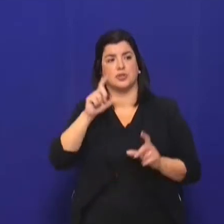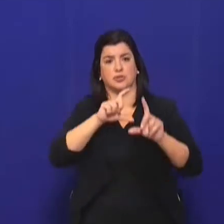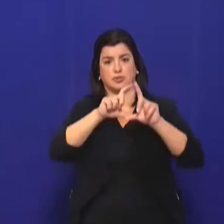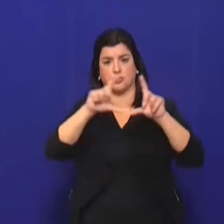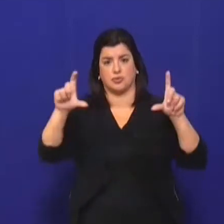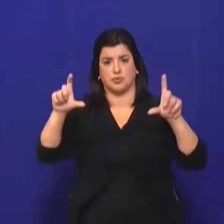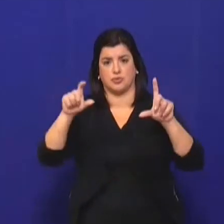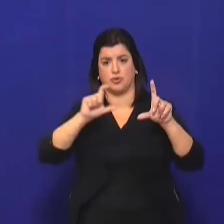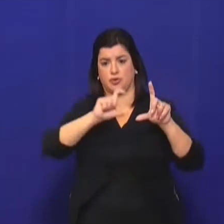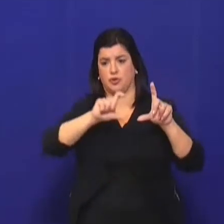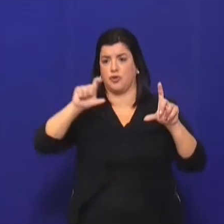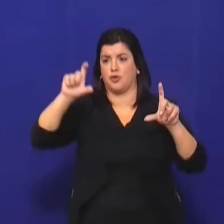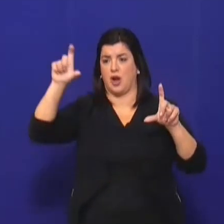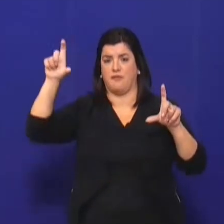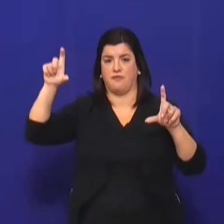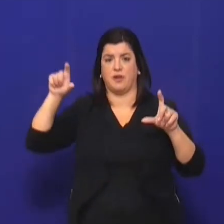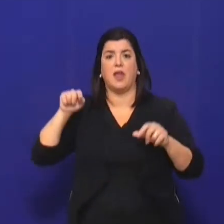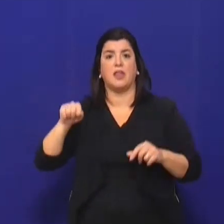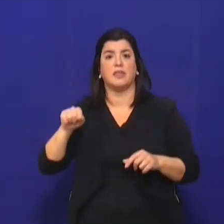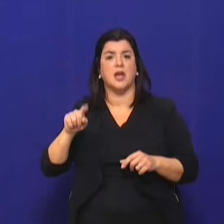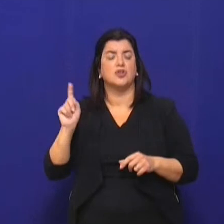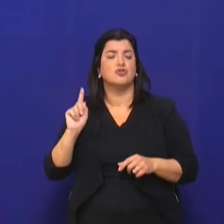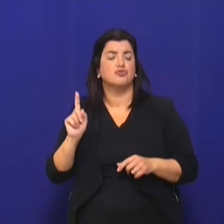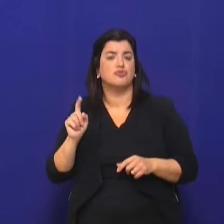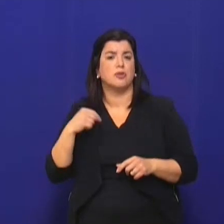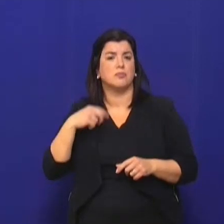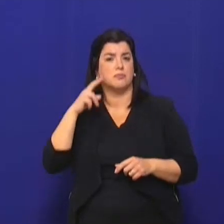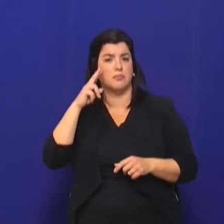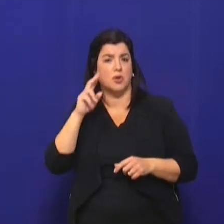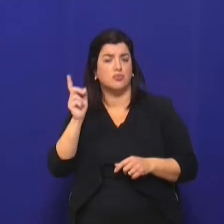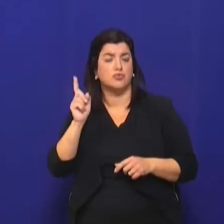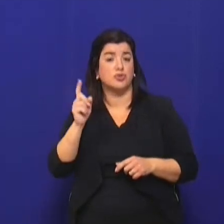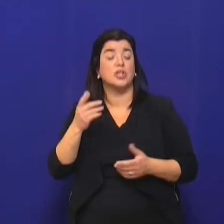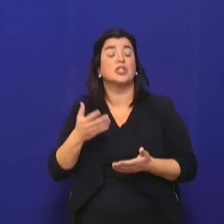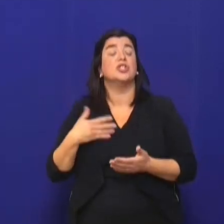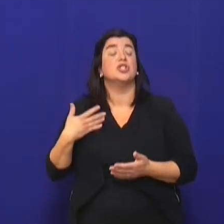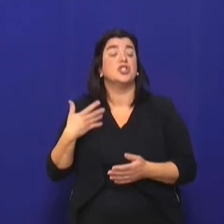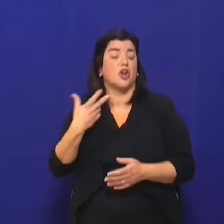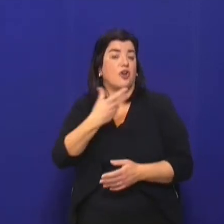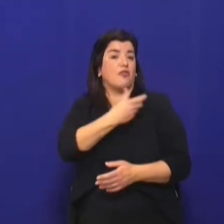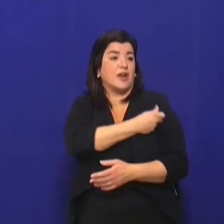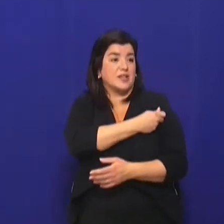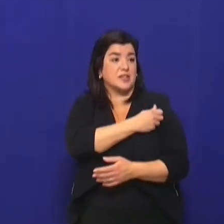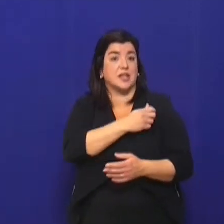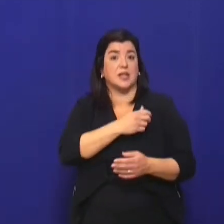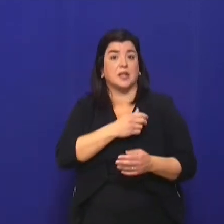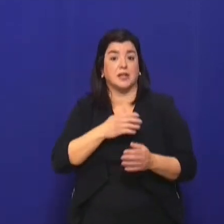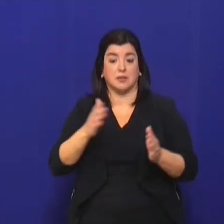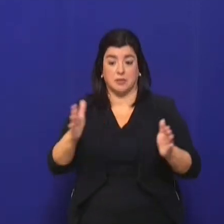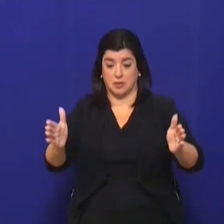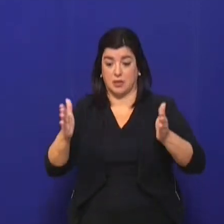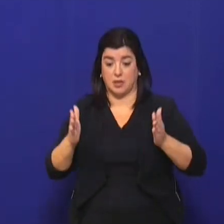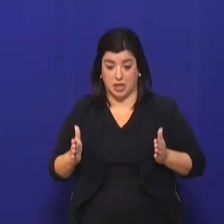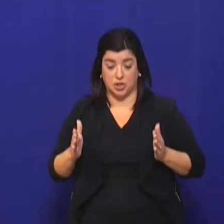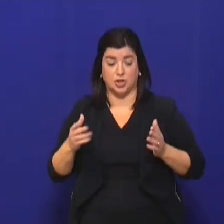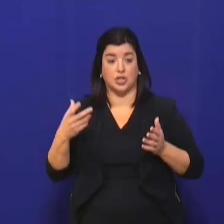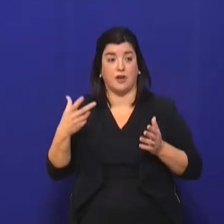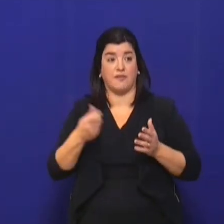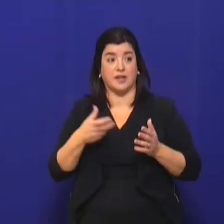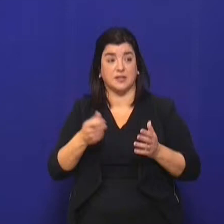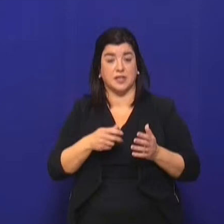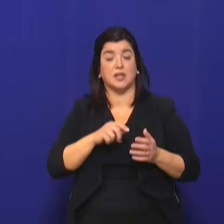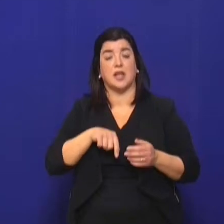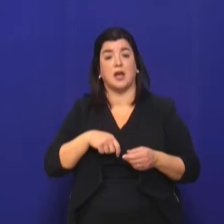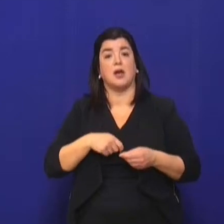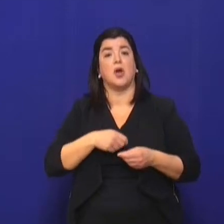qegħdin naraw, aħna l-antana huwa li aħna nlaqmu lill-pubbliku b'dak l-ammonti kollha li aħna nkunu qegħdin inġibu.